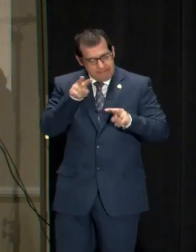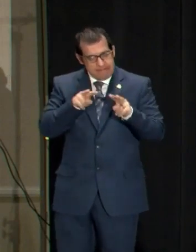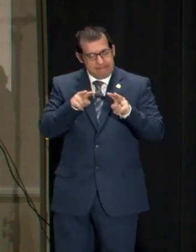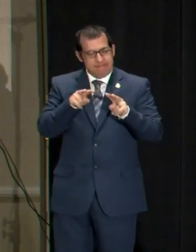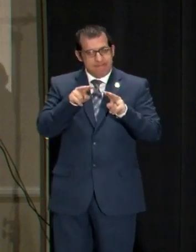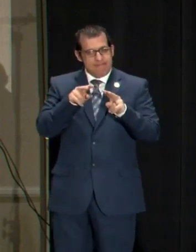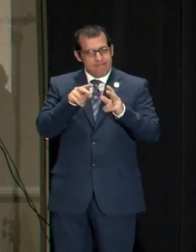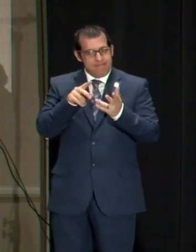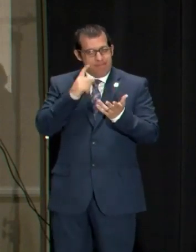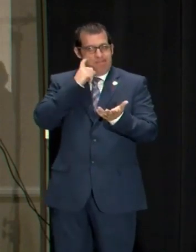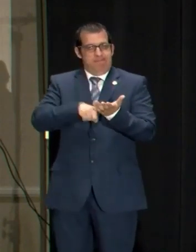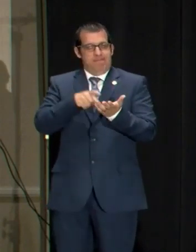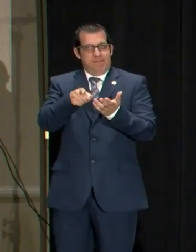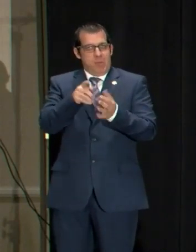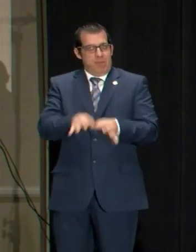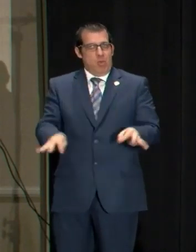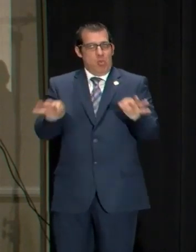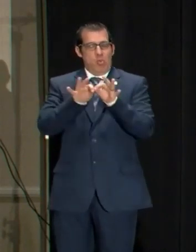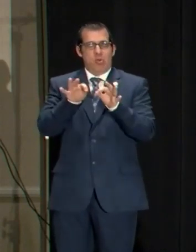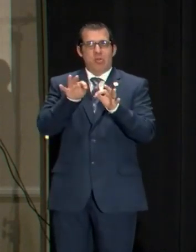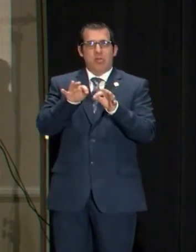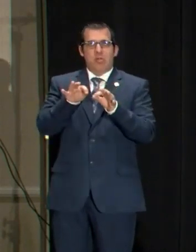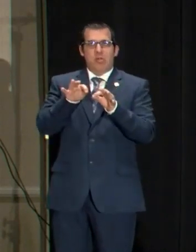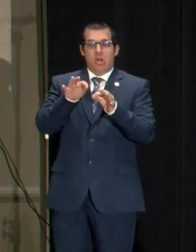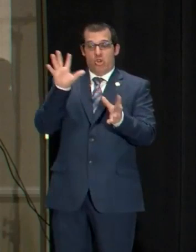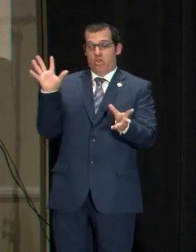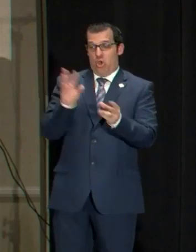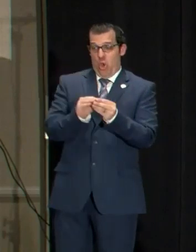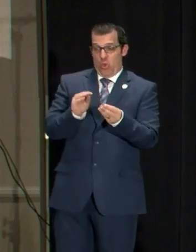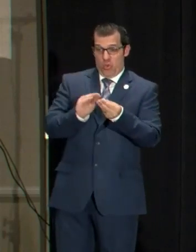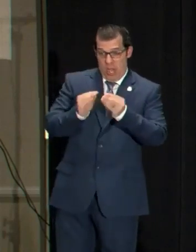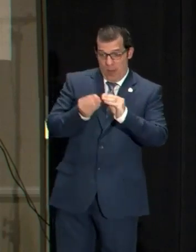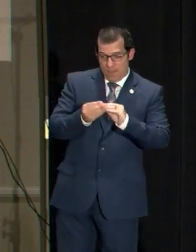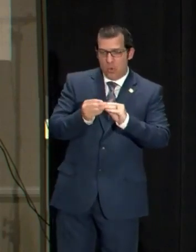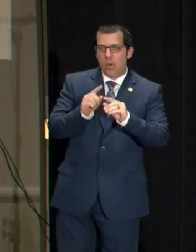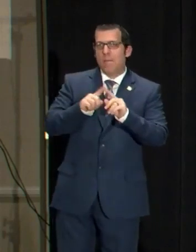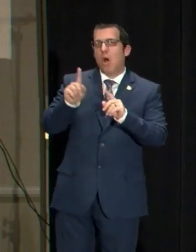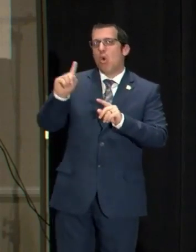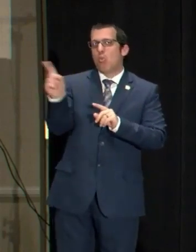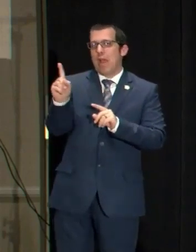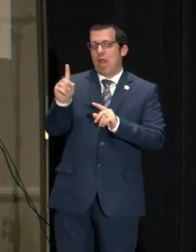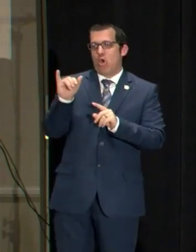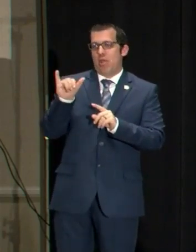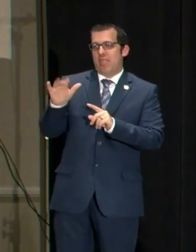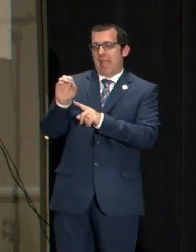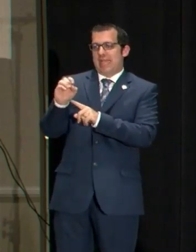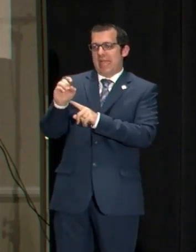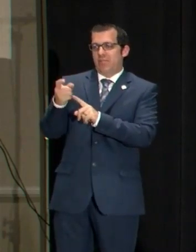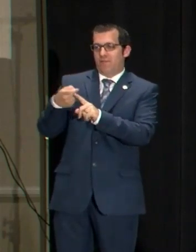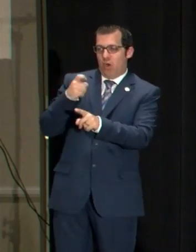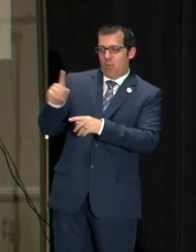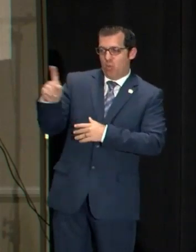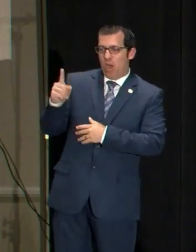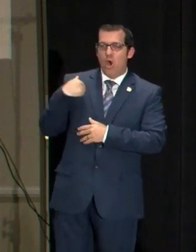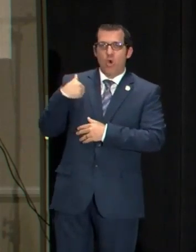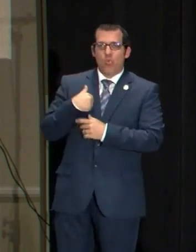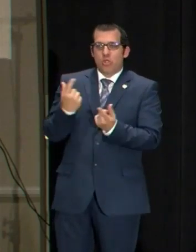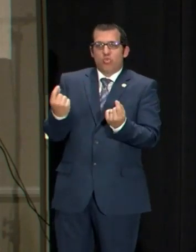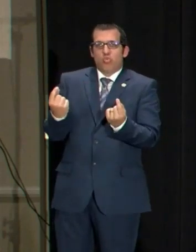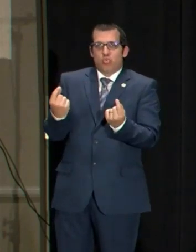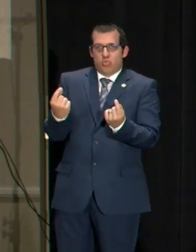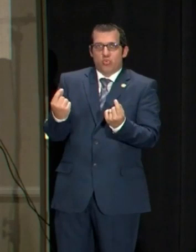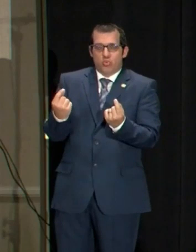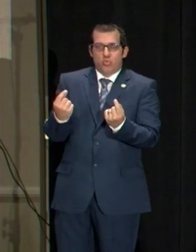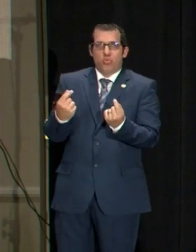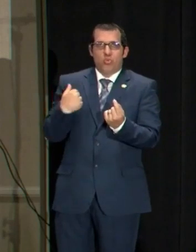it's important not just to look at the overall number, but where are those cases occurring and what can we do about those. And